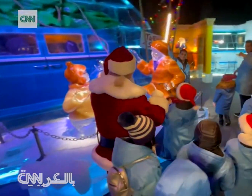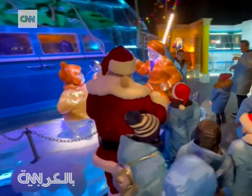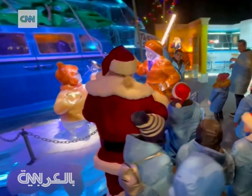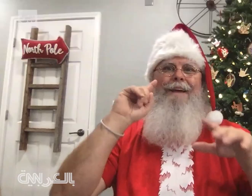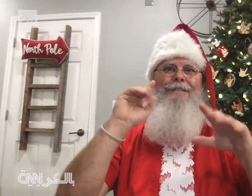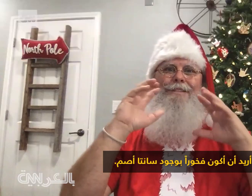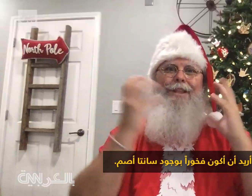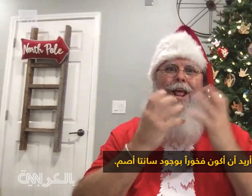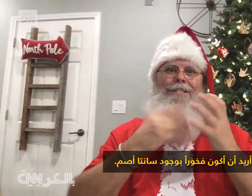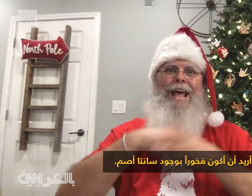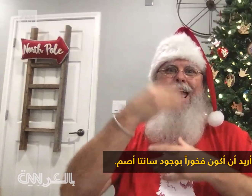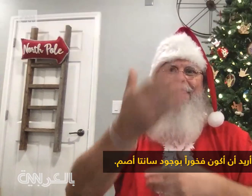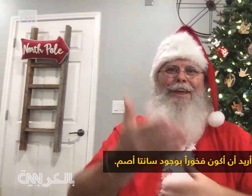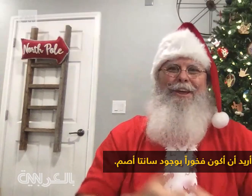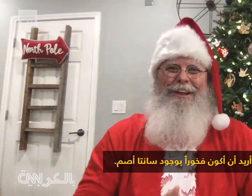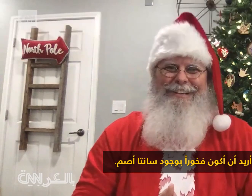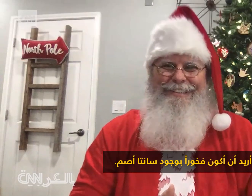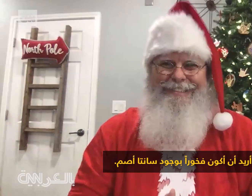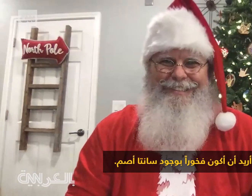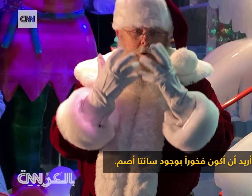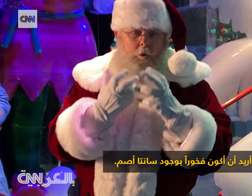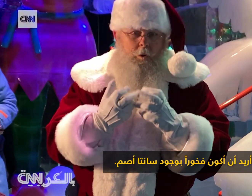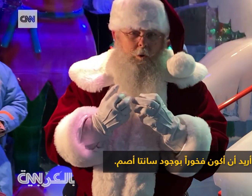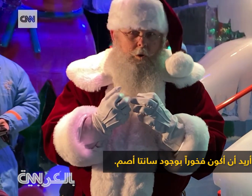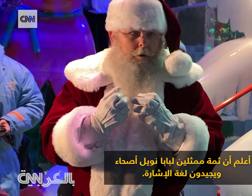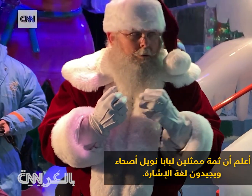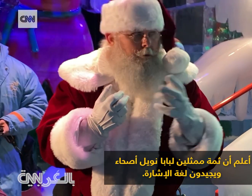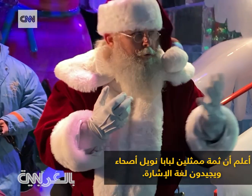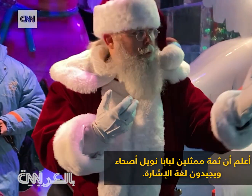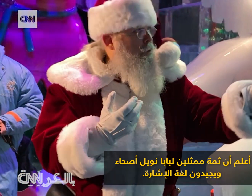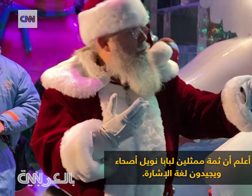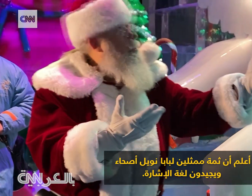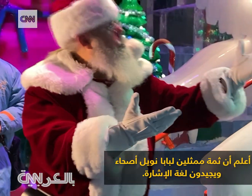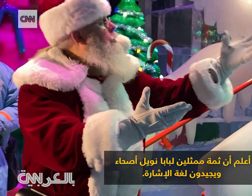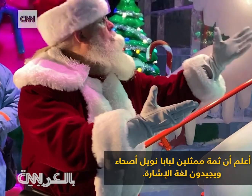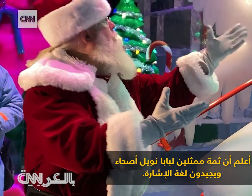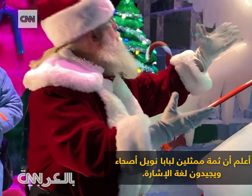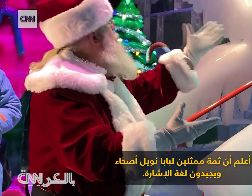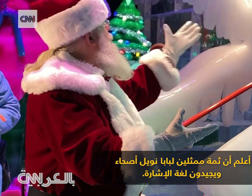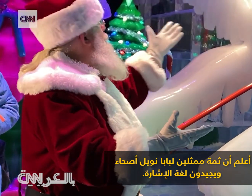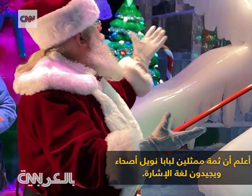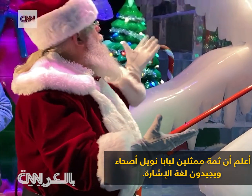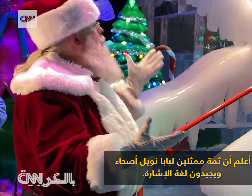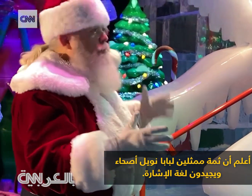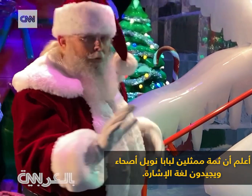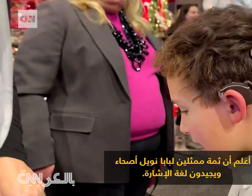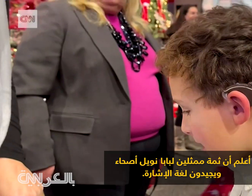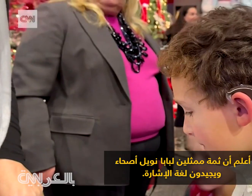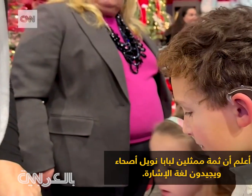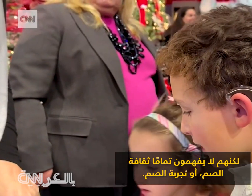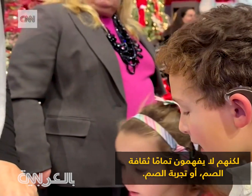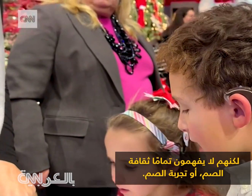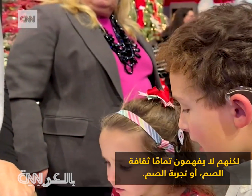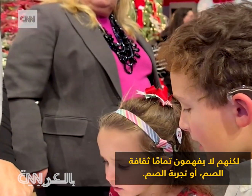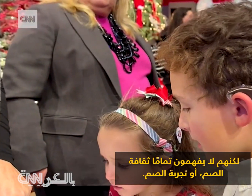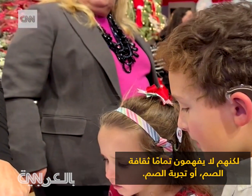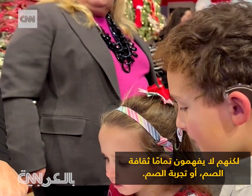I want to be proud of that there is a deaf Santa. I know that they're hearing Santa, you know, sign. But they don't really understand the deaf